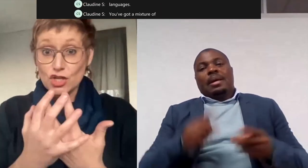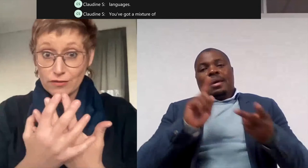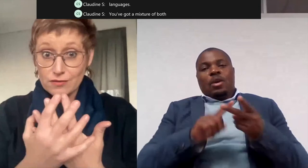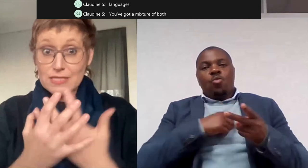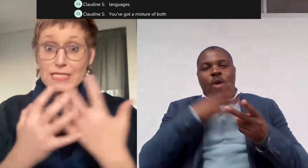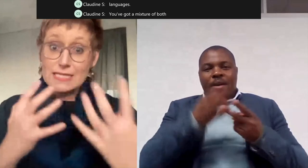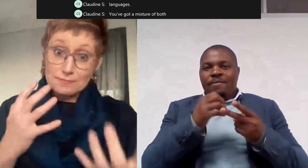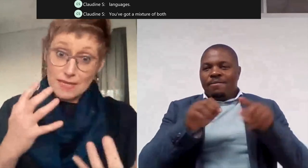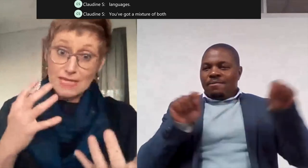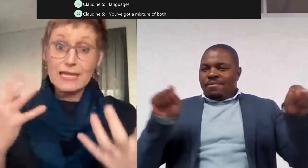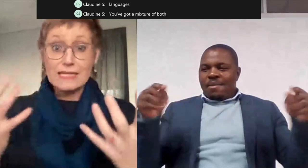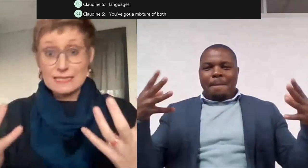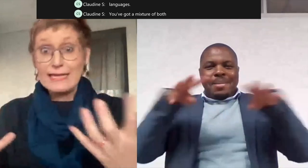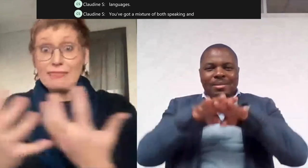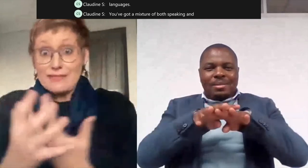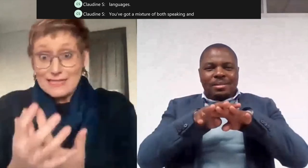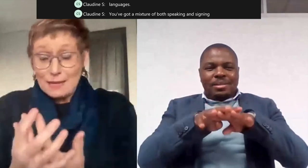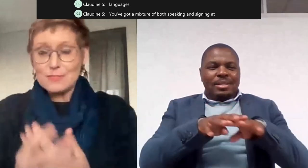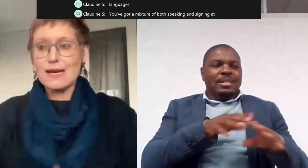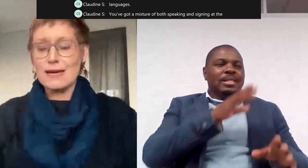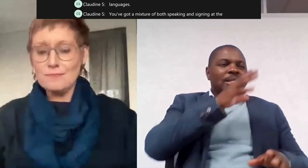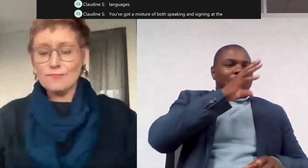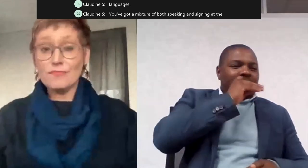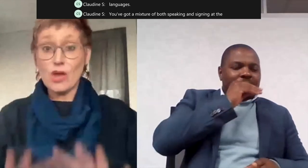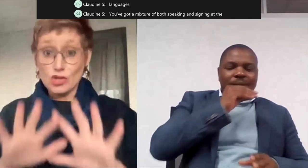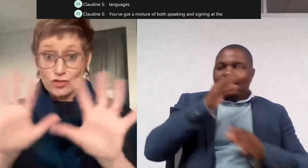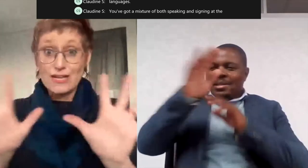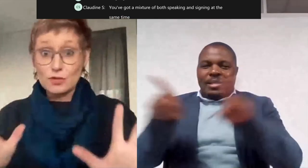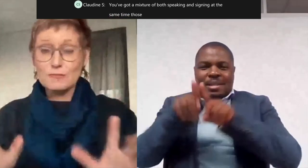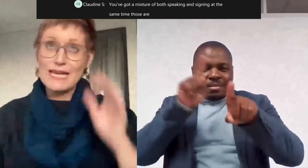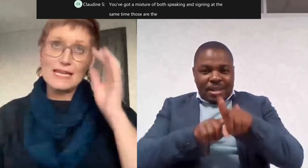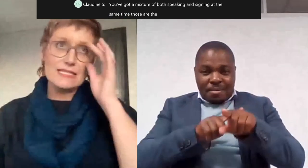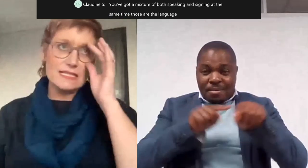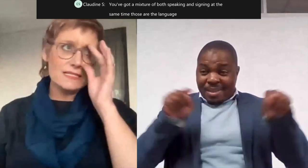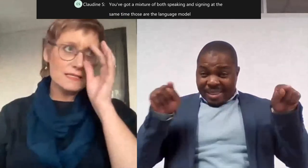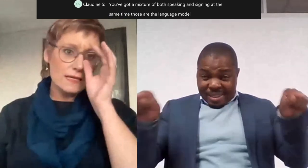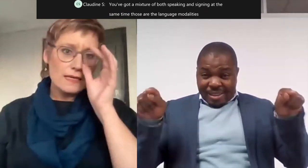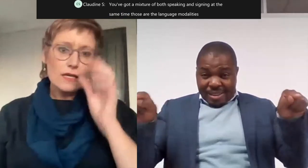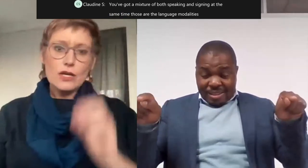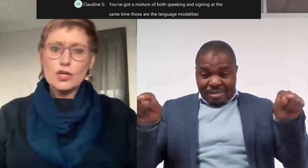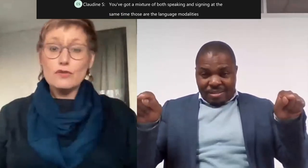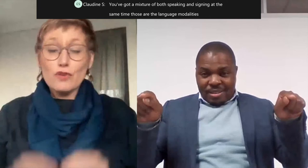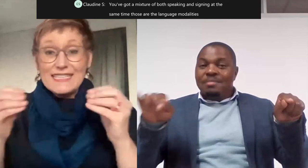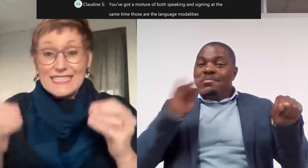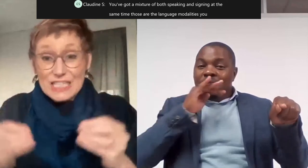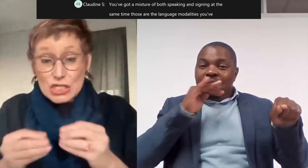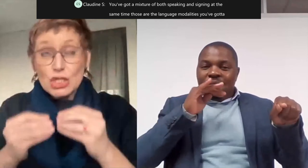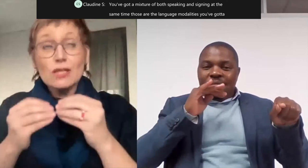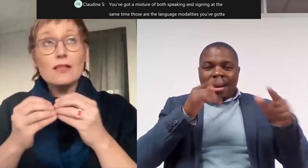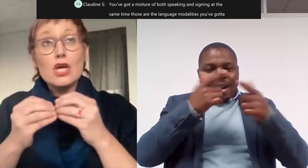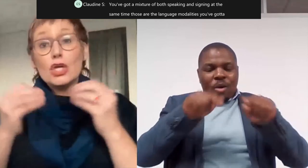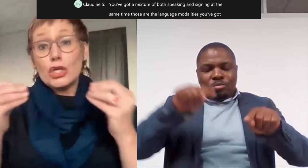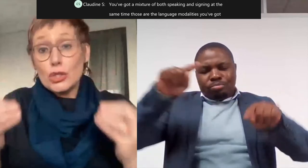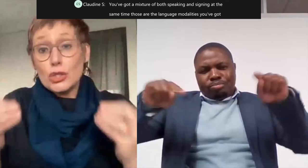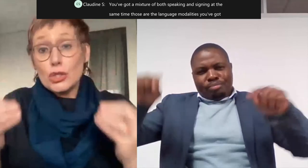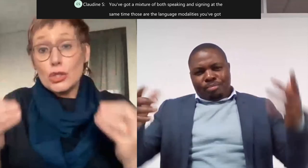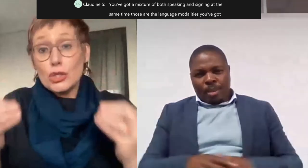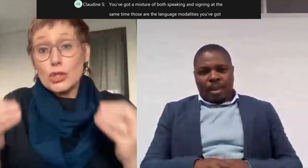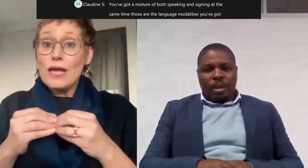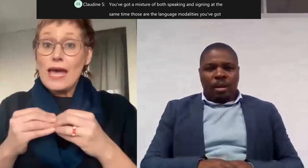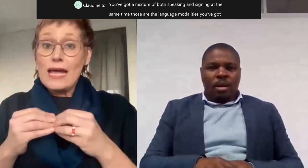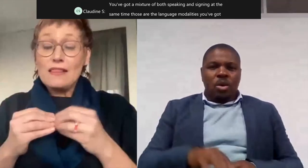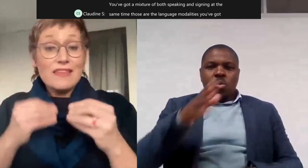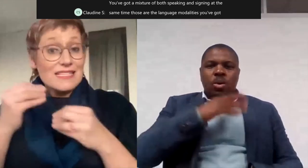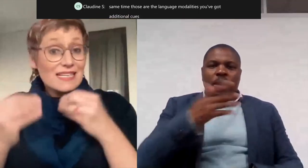of both, speaking and signing at the same time. Those are the language modalities. You've got additional